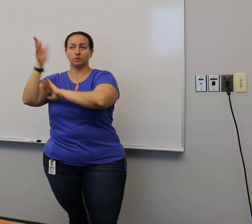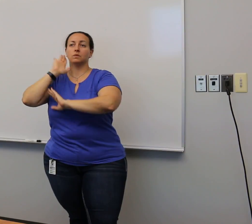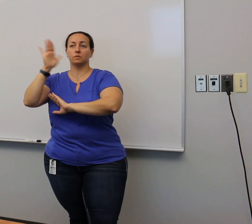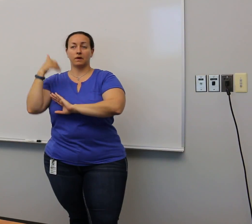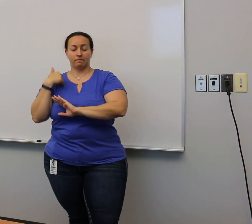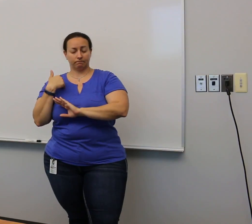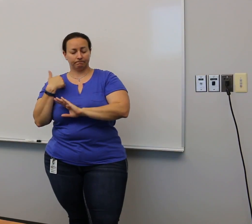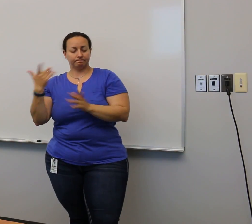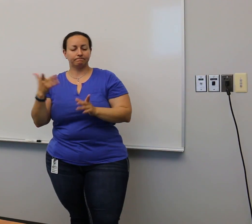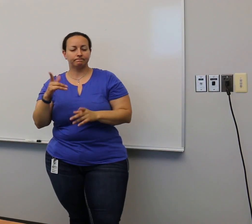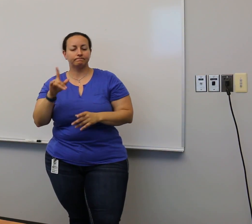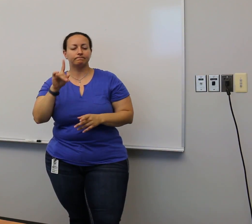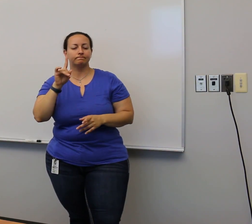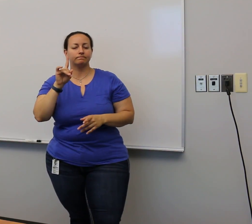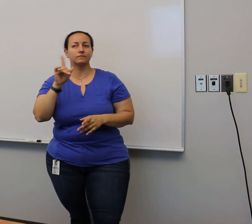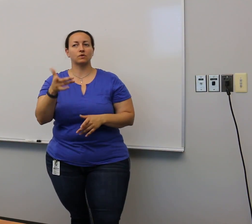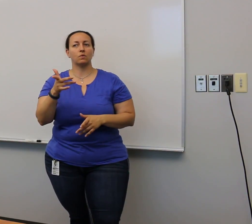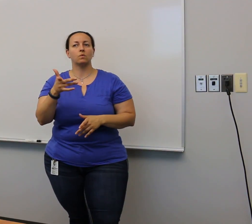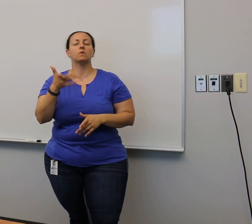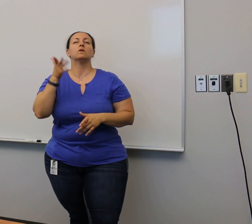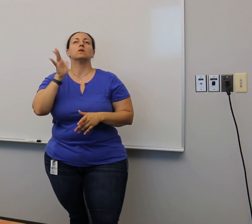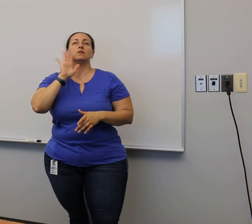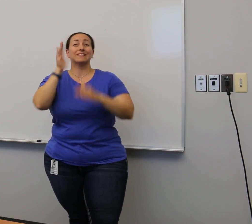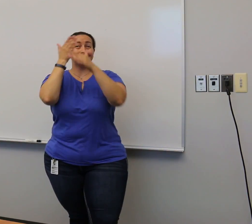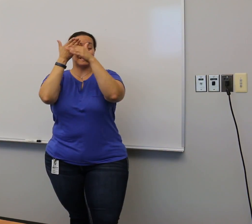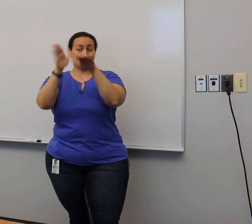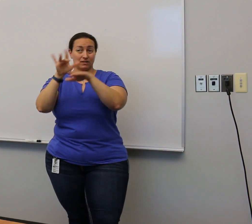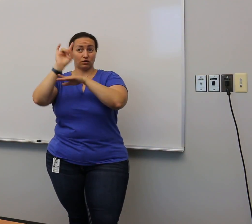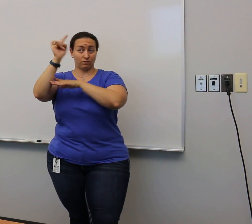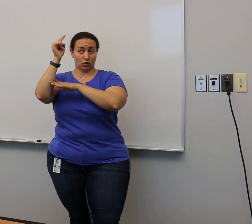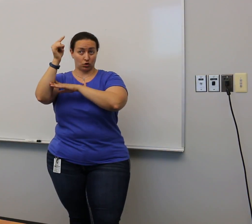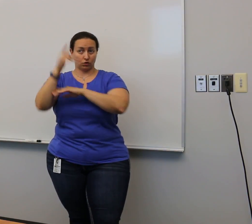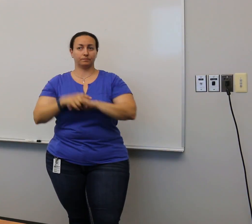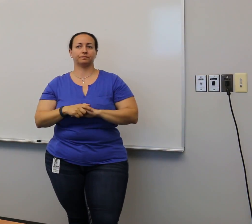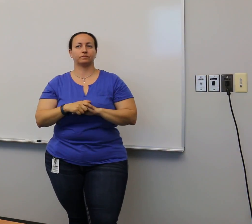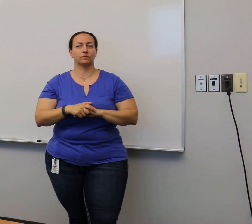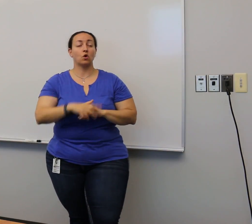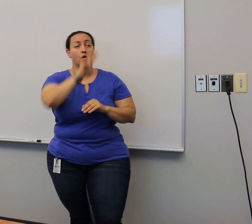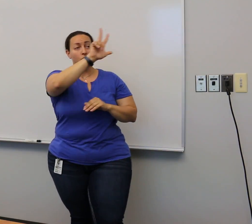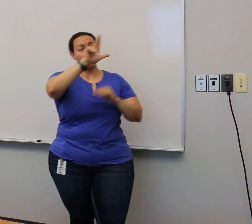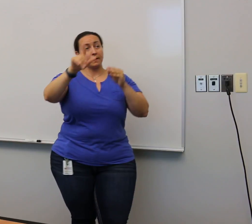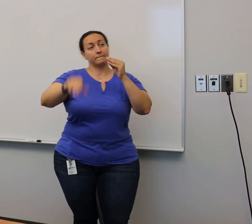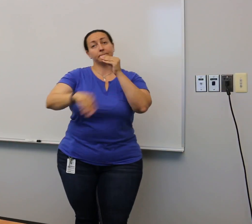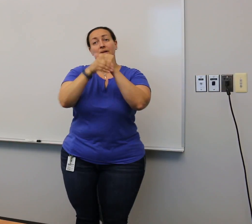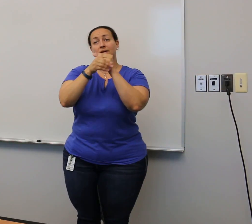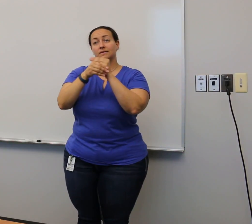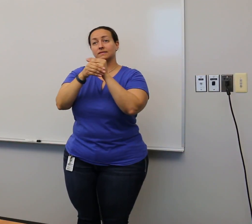So we have 3 plus 6 divided by -2, and we have a positive divided by a negative, so that ends up